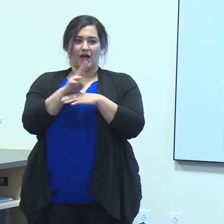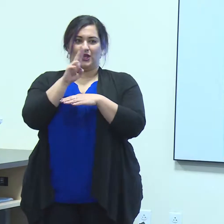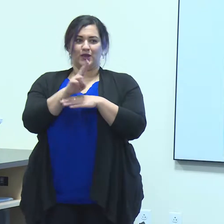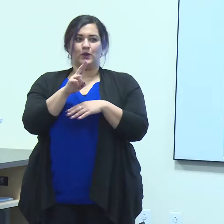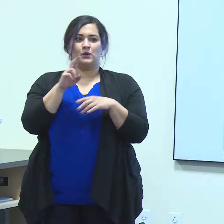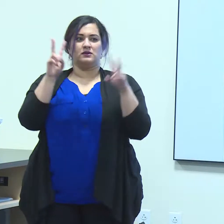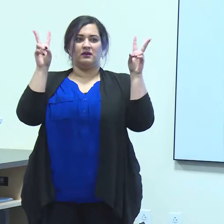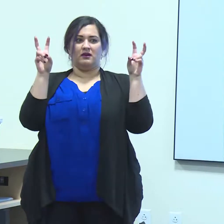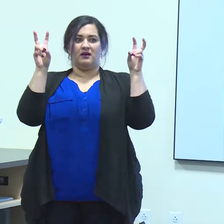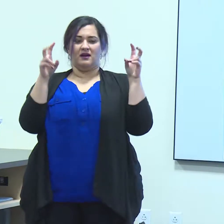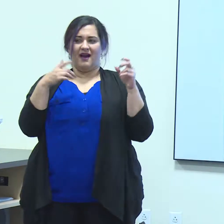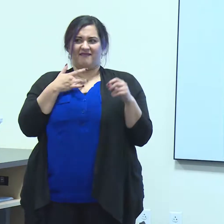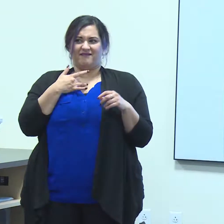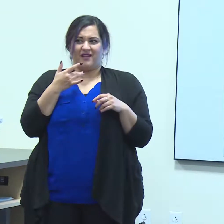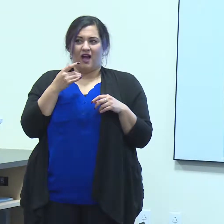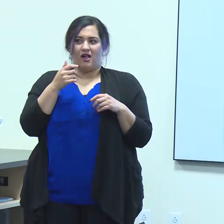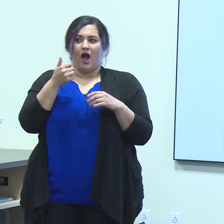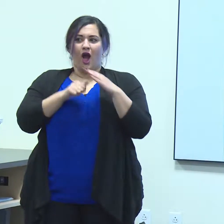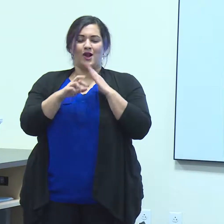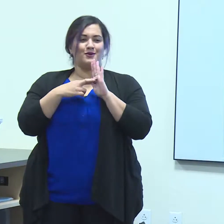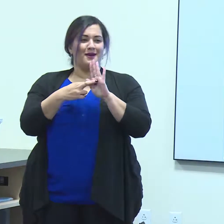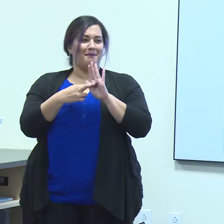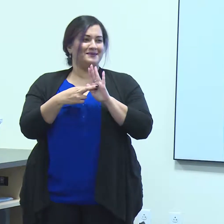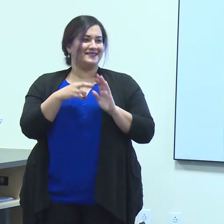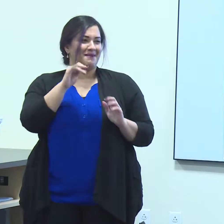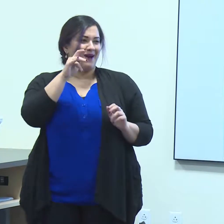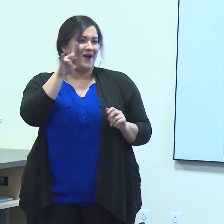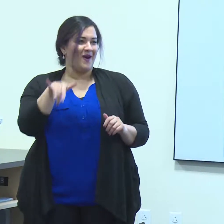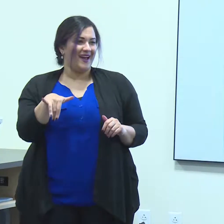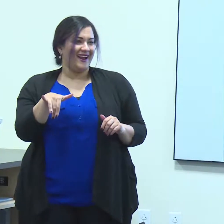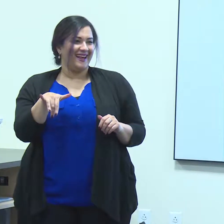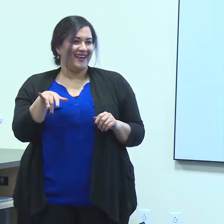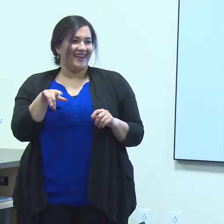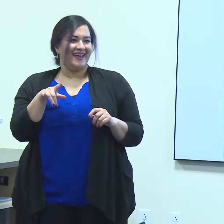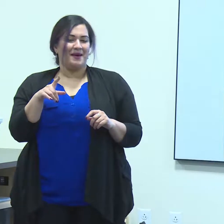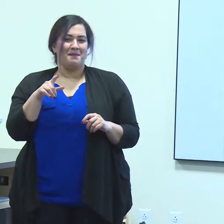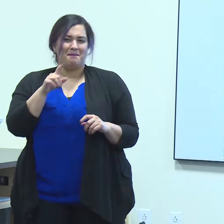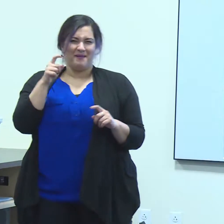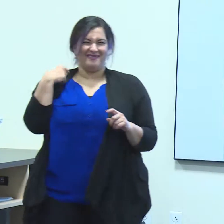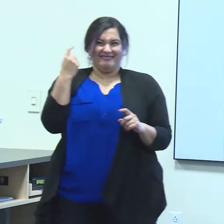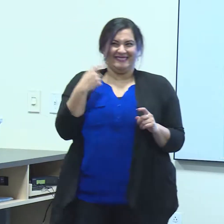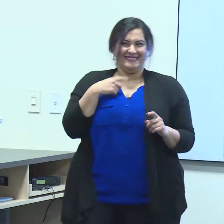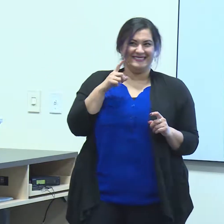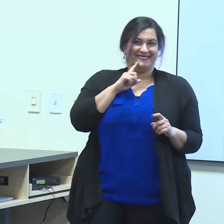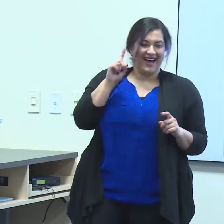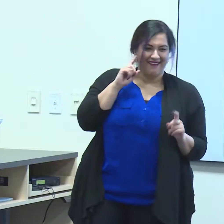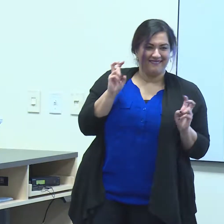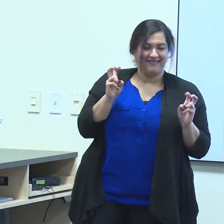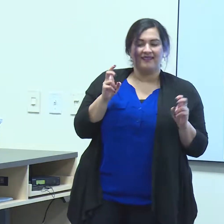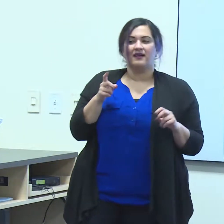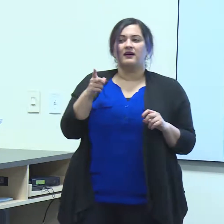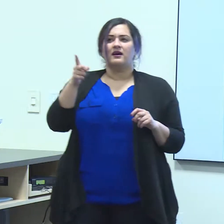time that I used the term underrepresented minority to describe myself, being a deaf